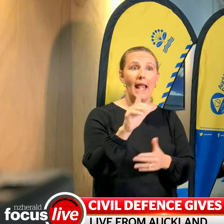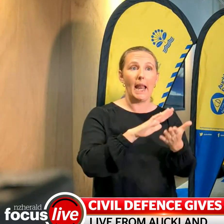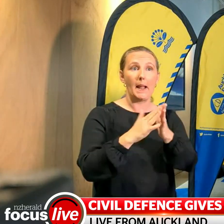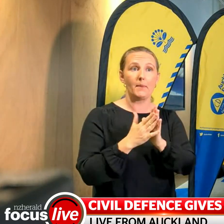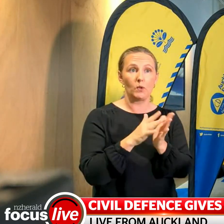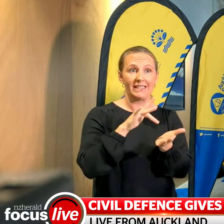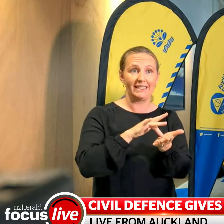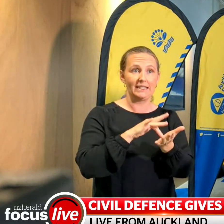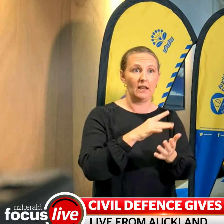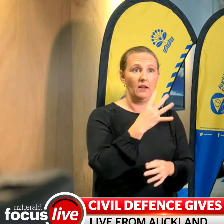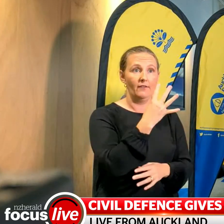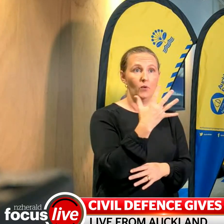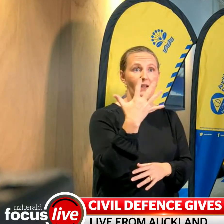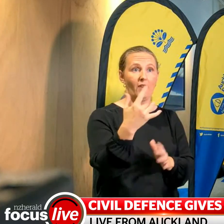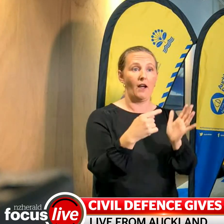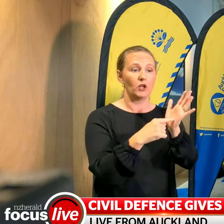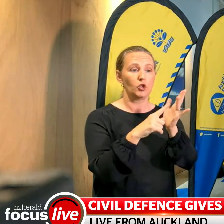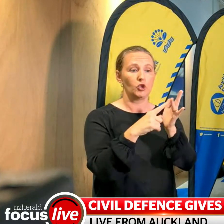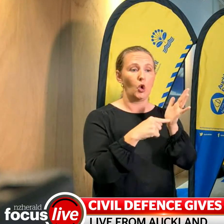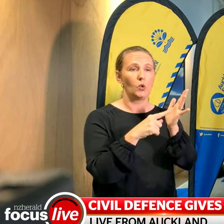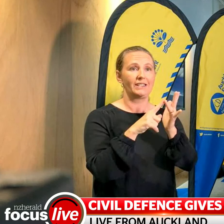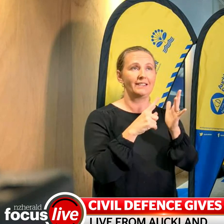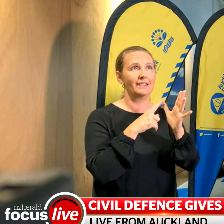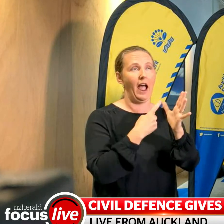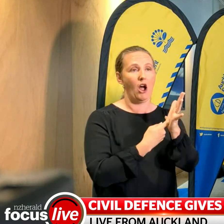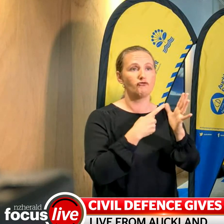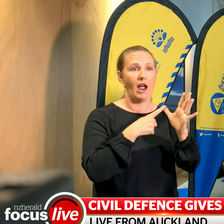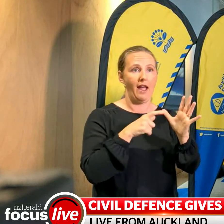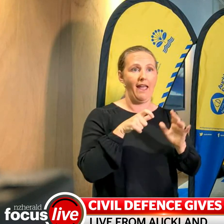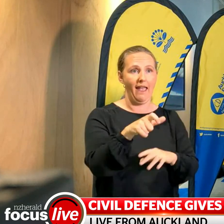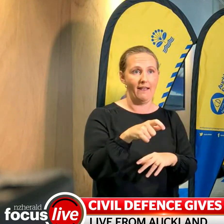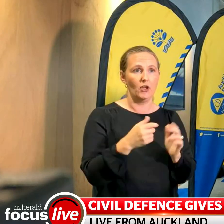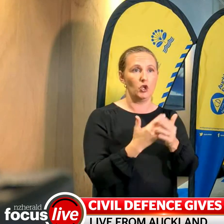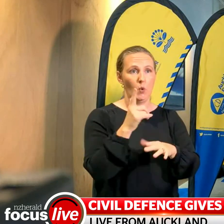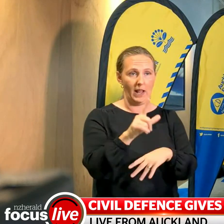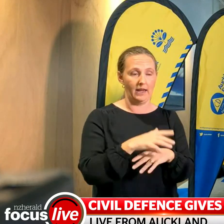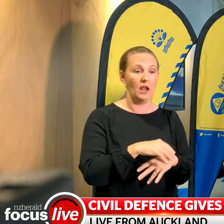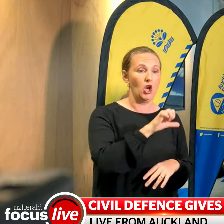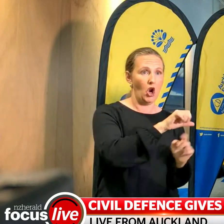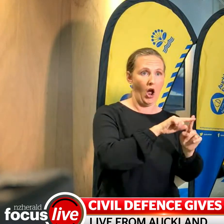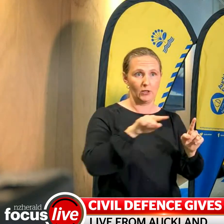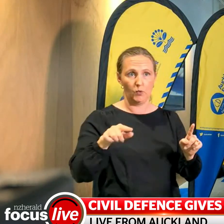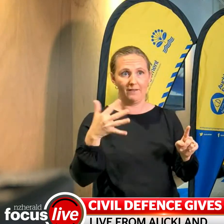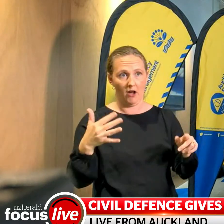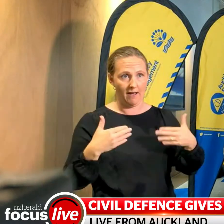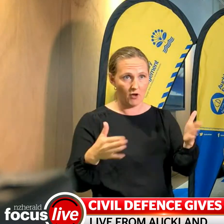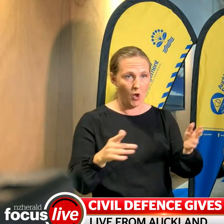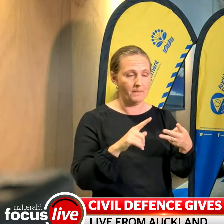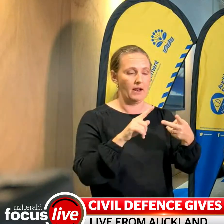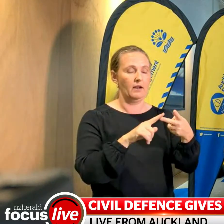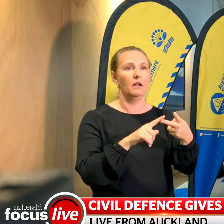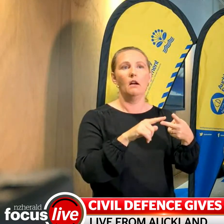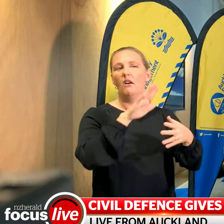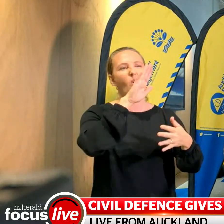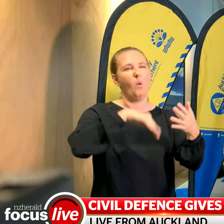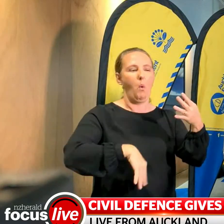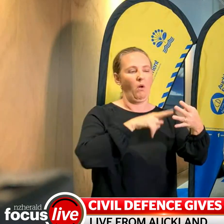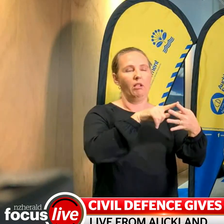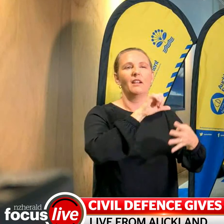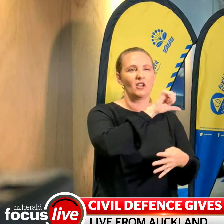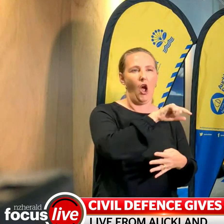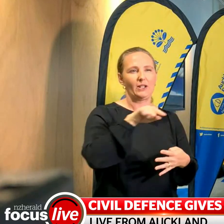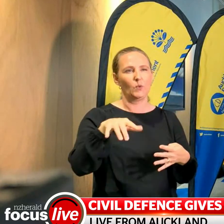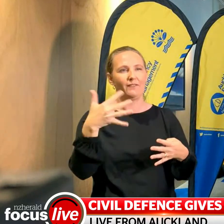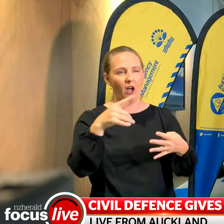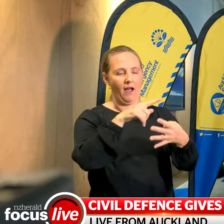Centre, 45 Tortora Avenue, New Lynn, also 9 a.m. to 5 p.m. In fact, all of these centres are 9 a.m. to